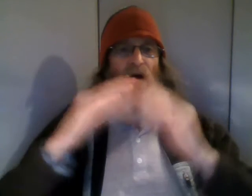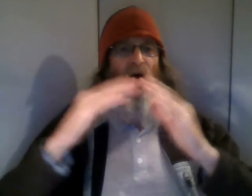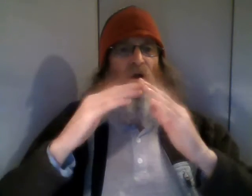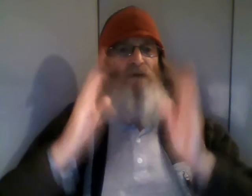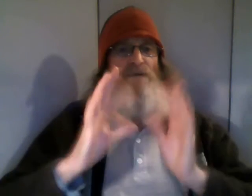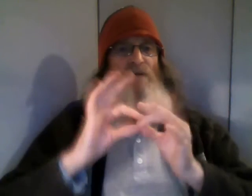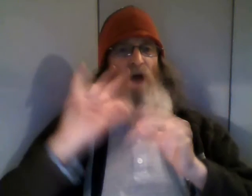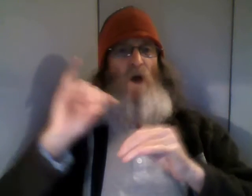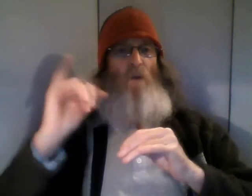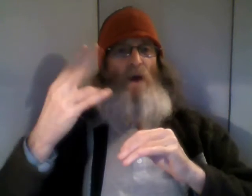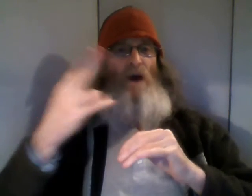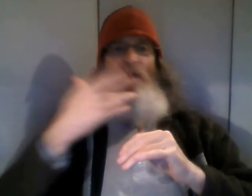Kids, please.